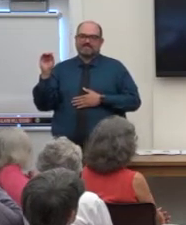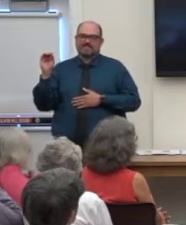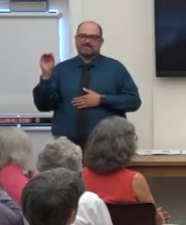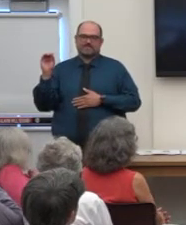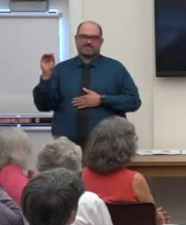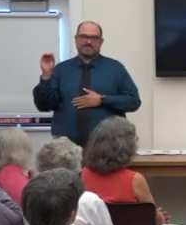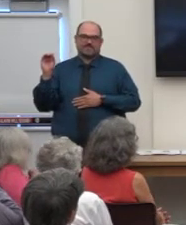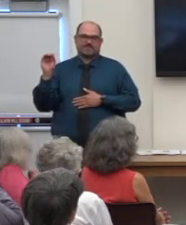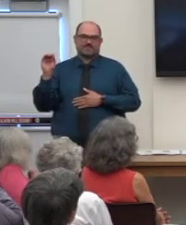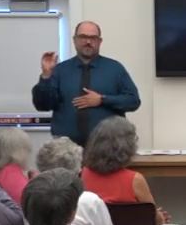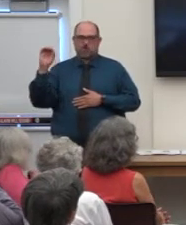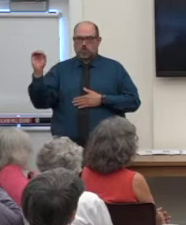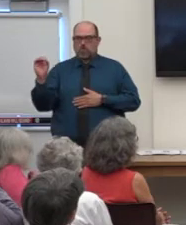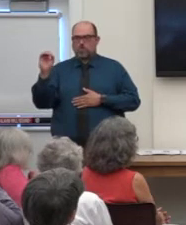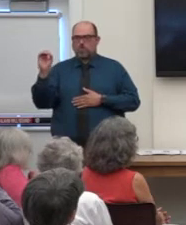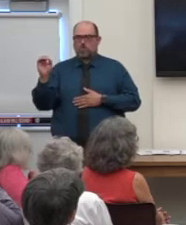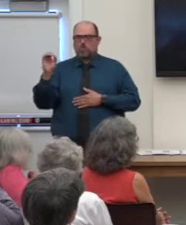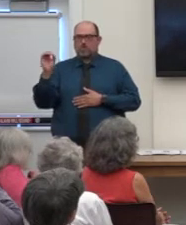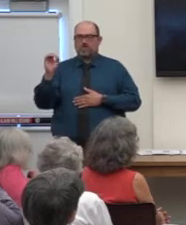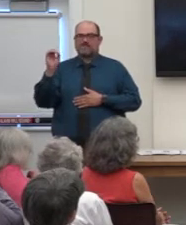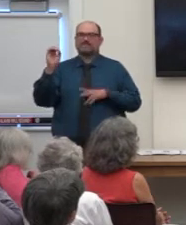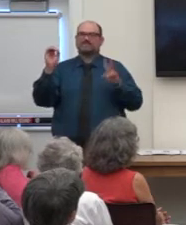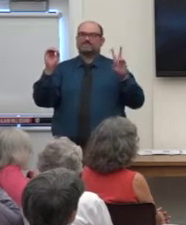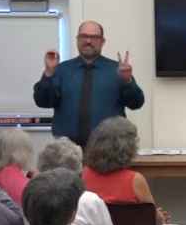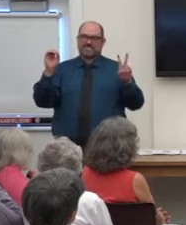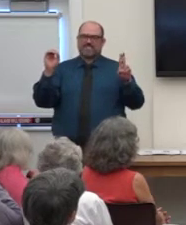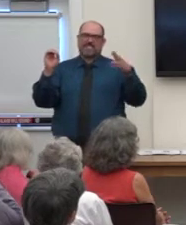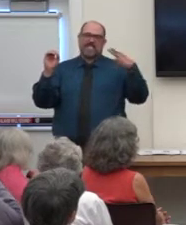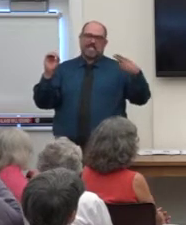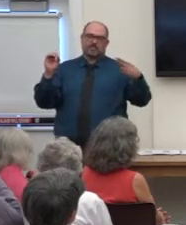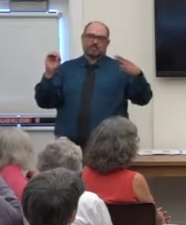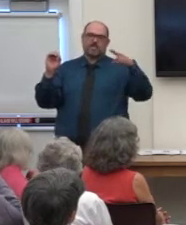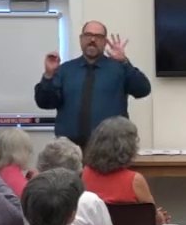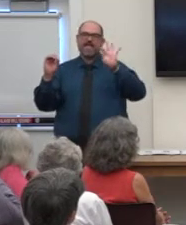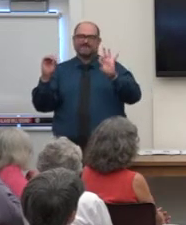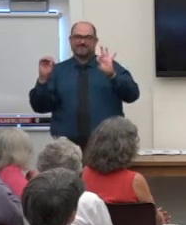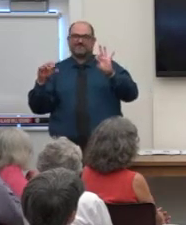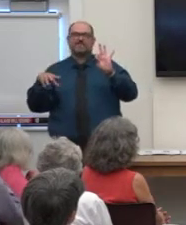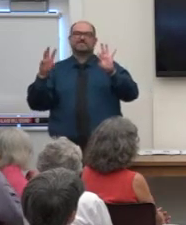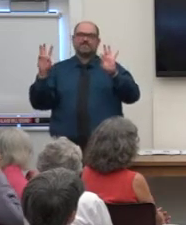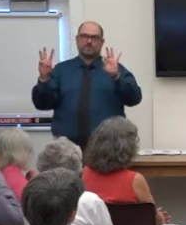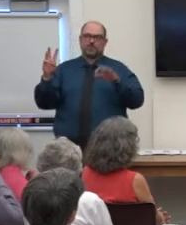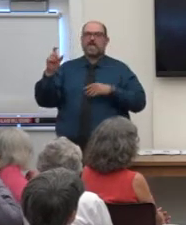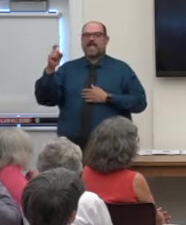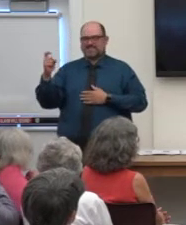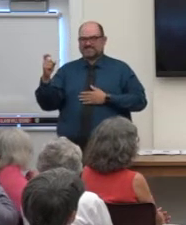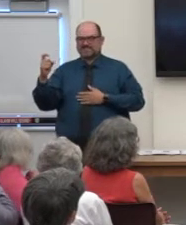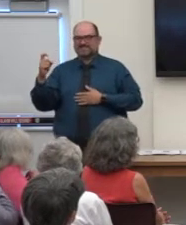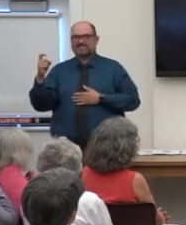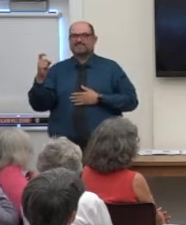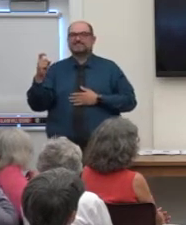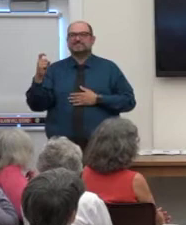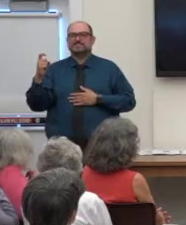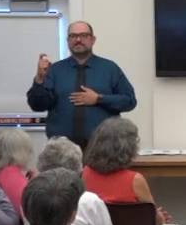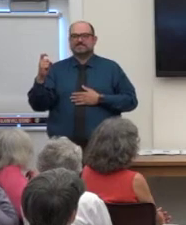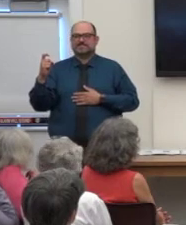O, V, H, F, W, and X.